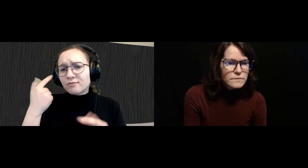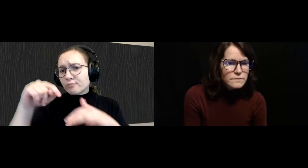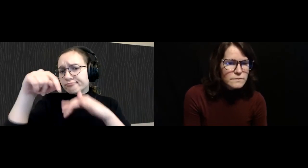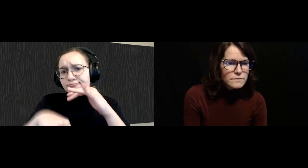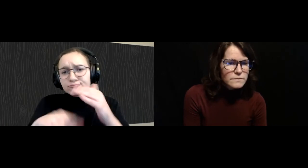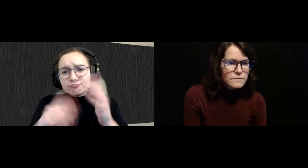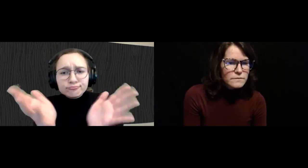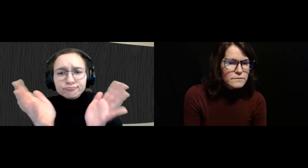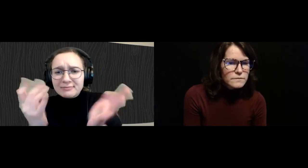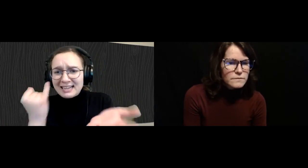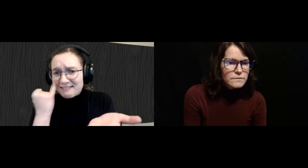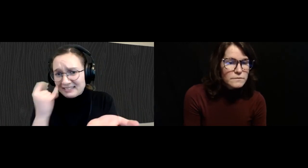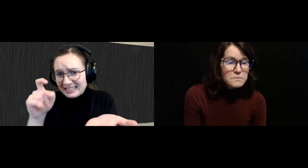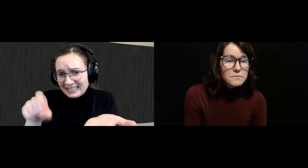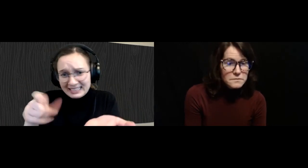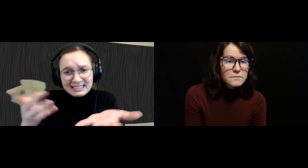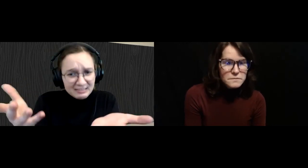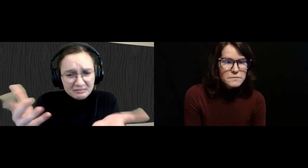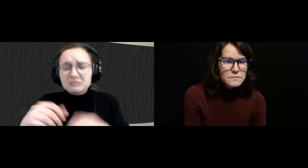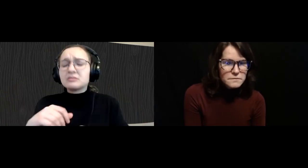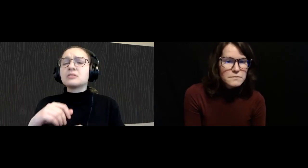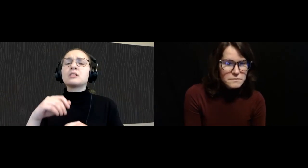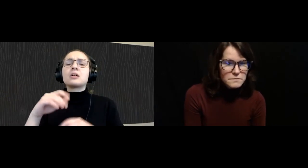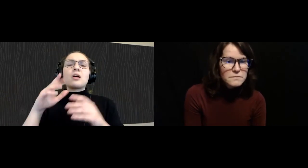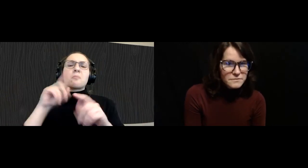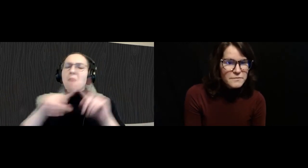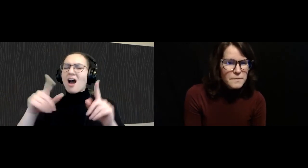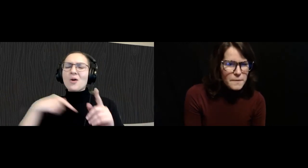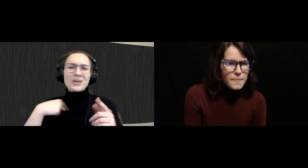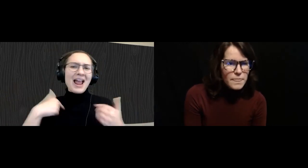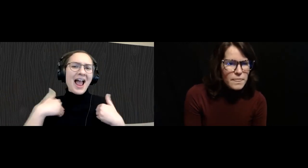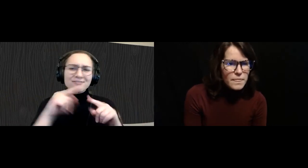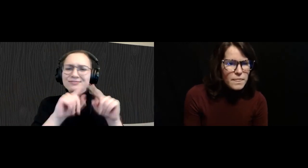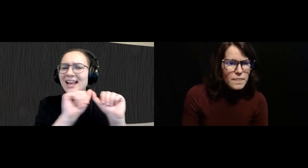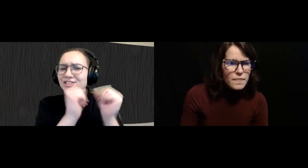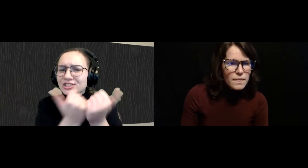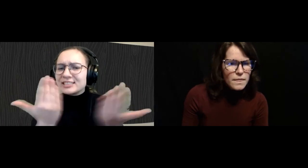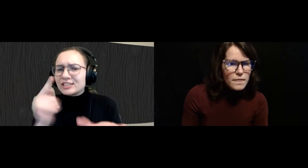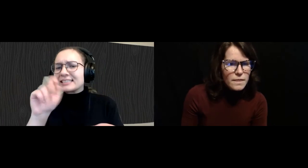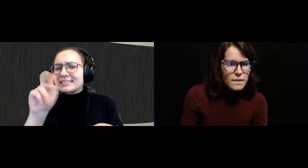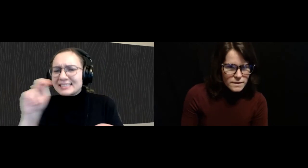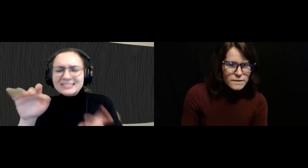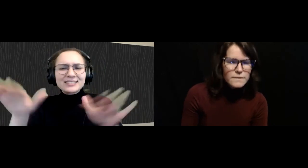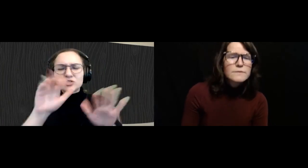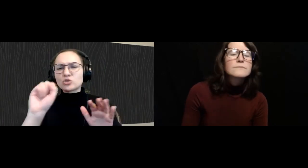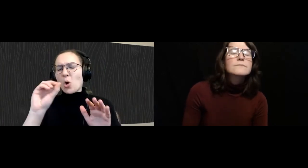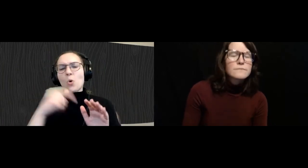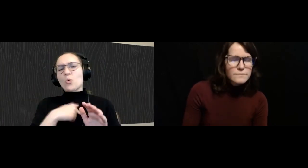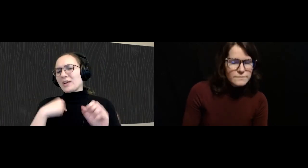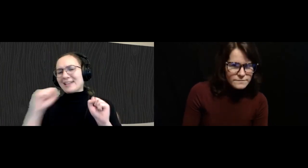put you in connection with Laura and you can have a deep conversation if need be. But there are different agencies in